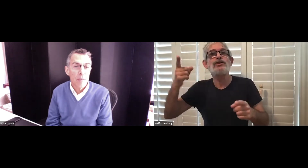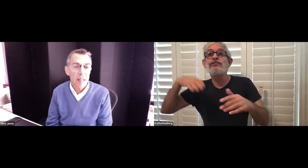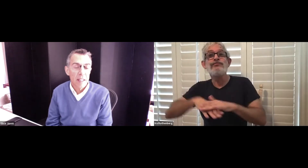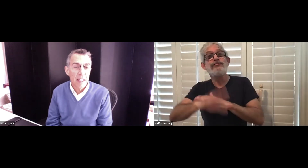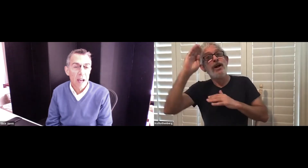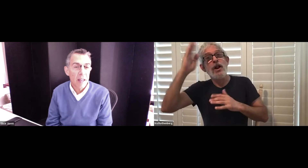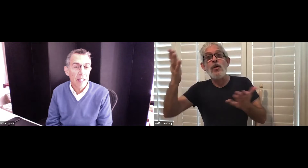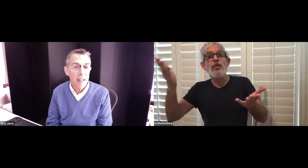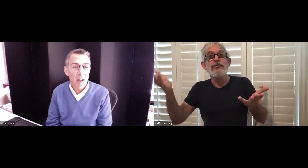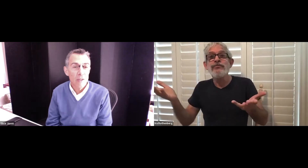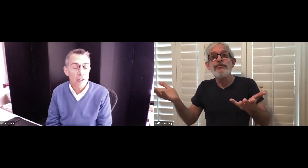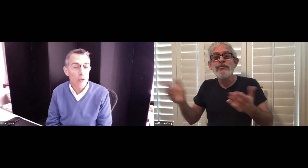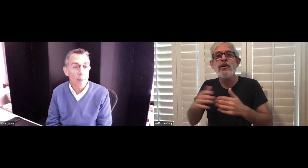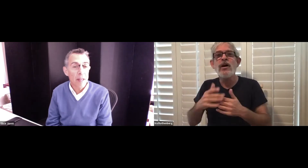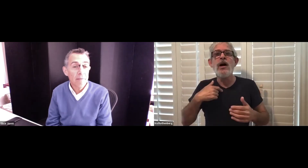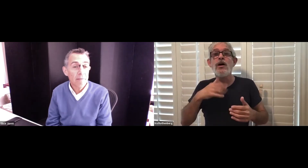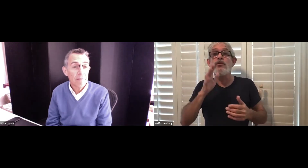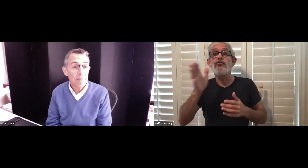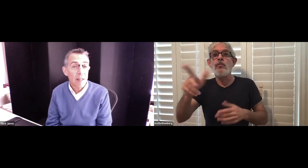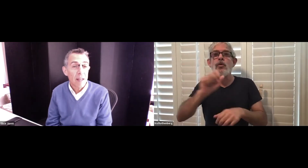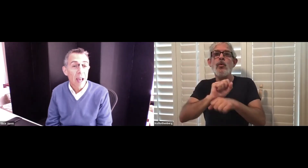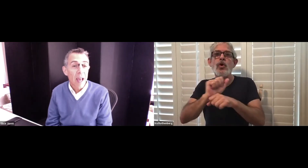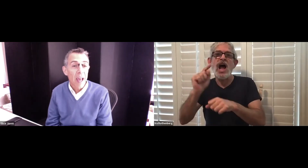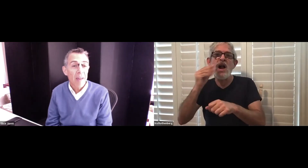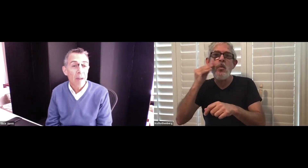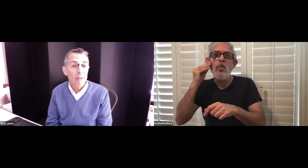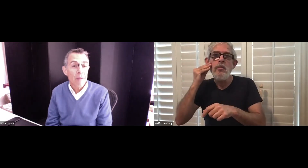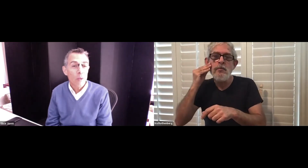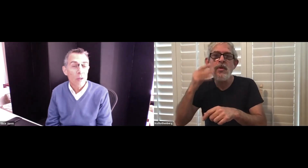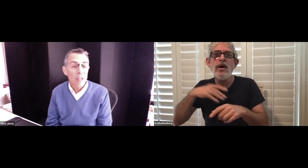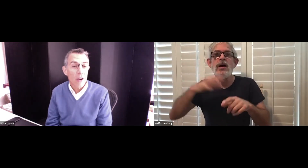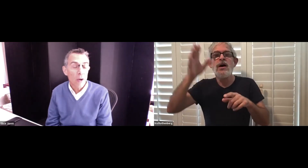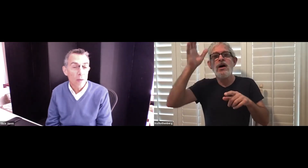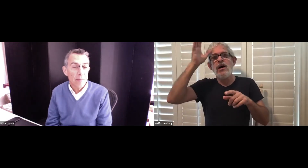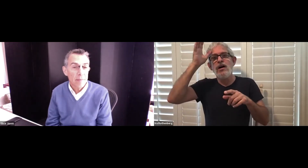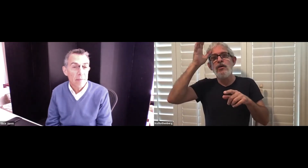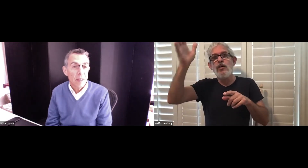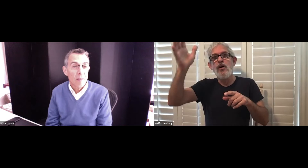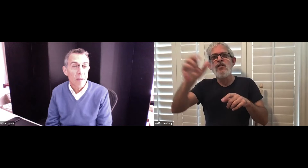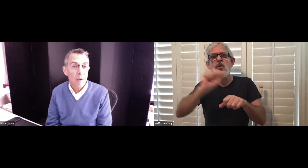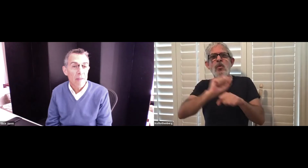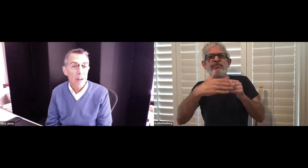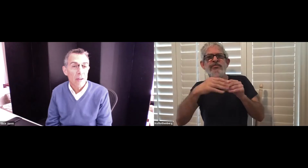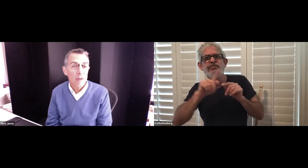unexpectedly, unannounced, just drop in. And my grandmother worked at home. My grandfather